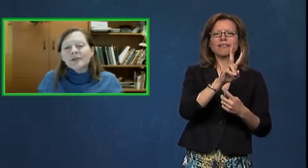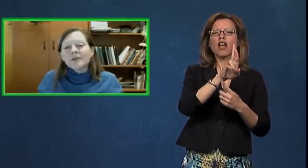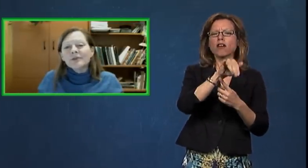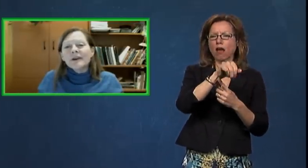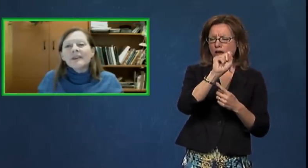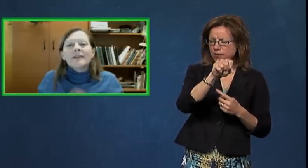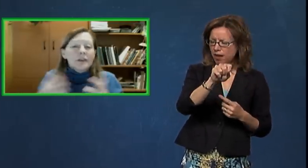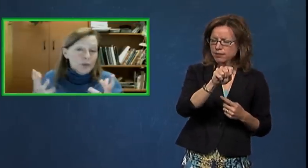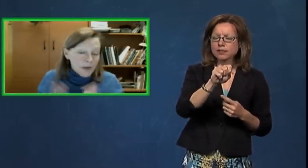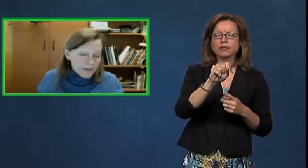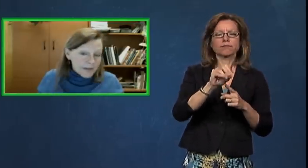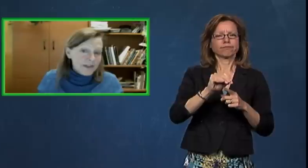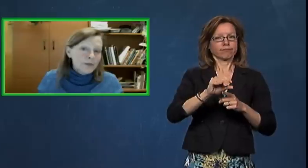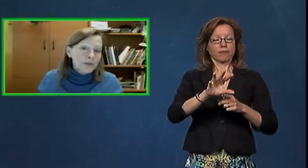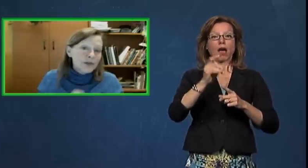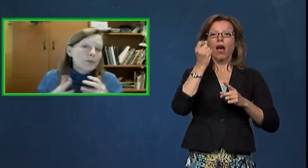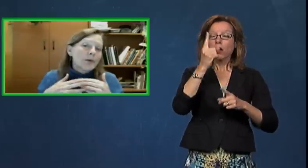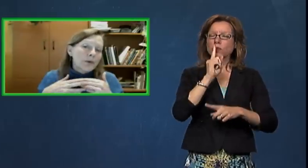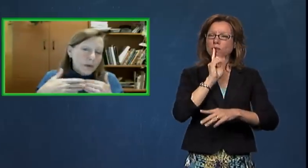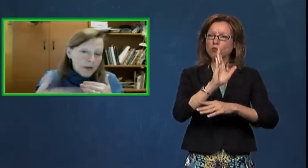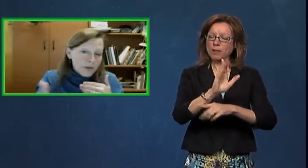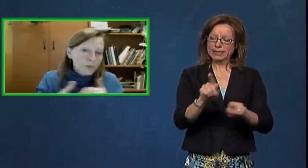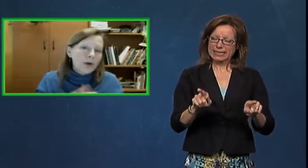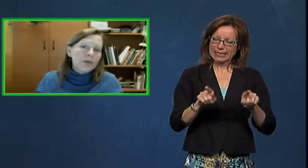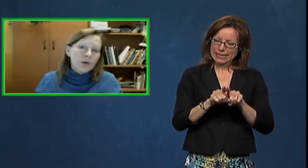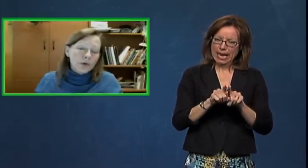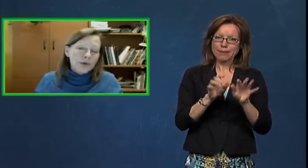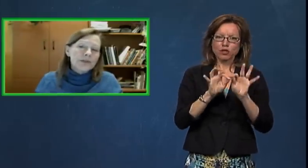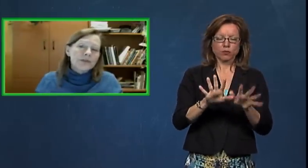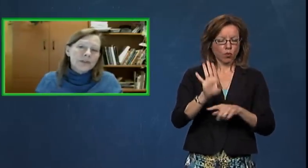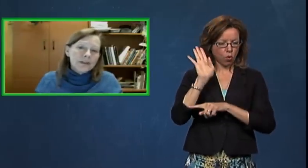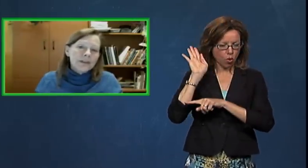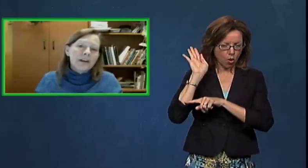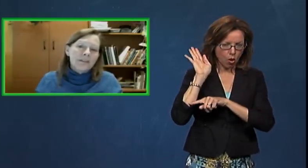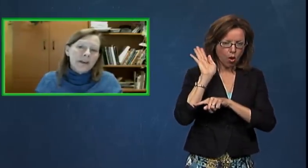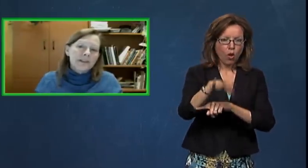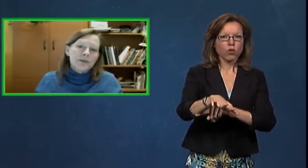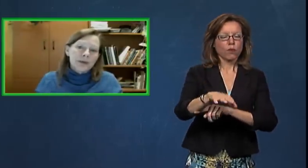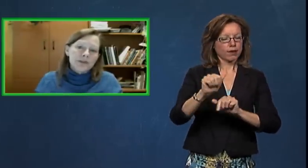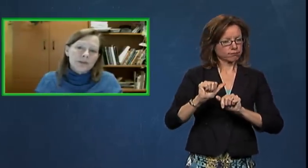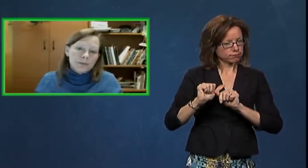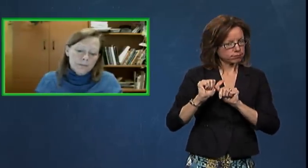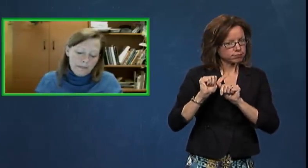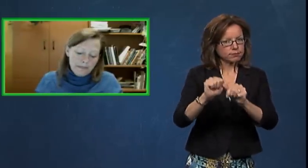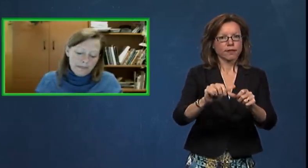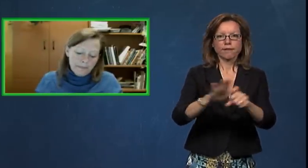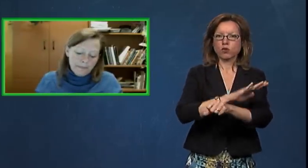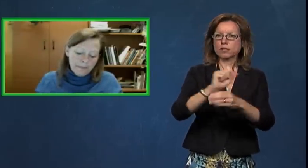promise you that you will have the same interpreter throughout the course of that semester.